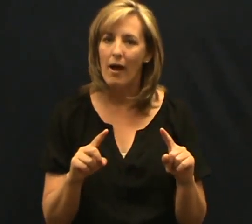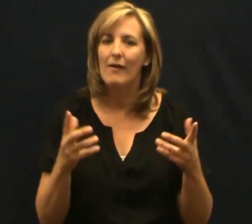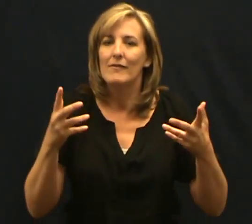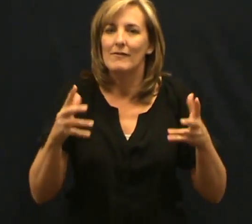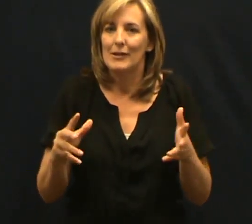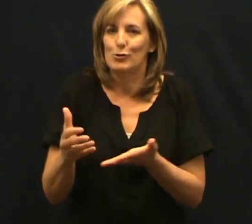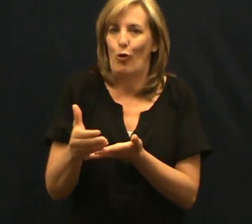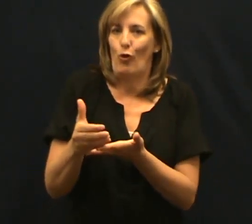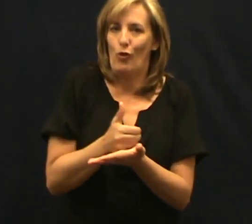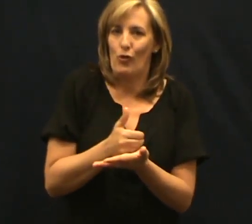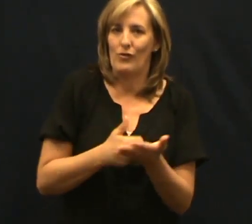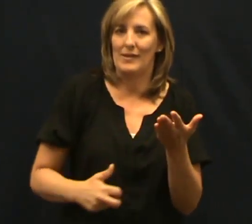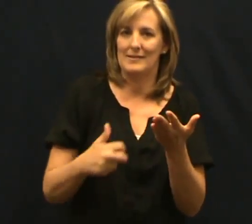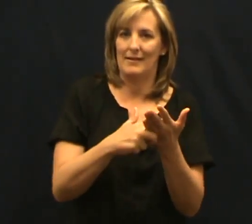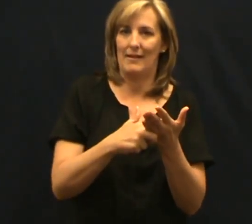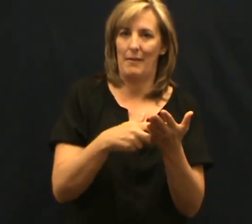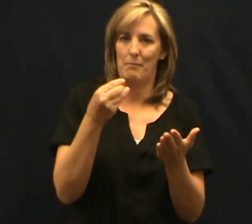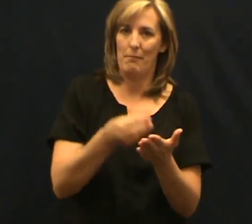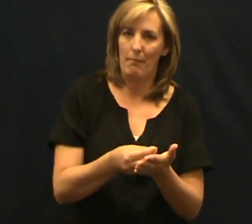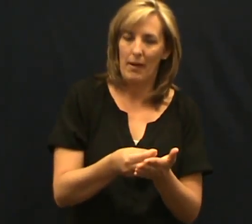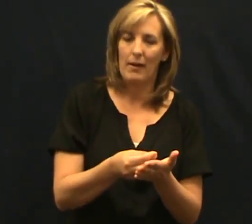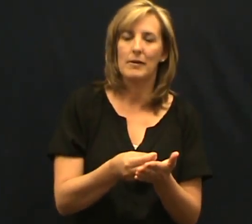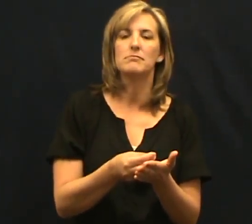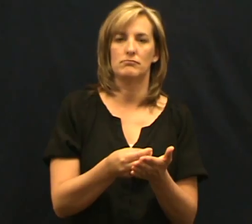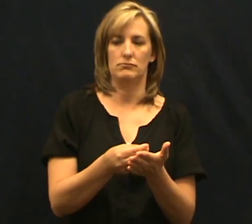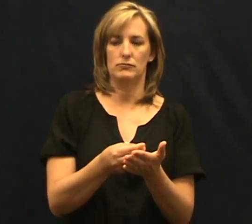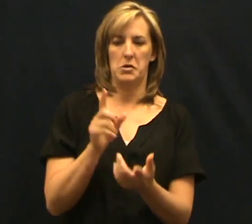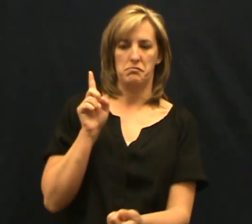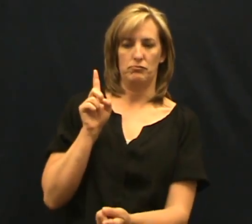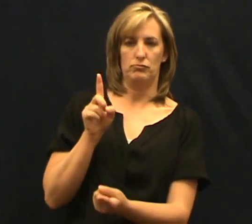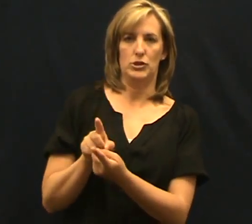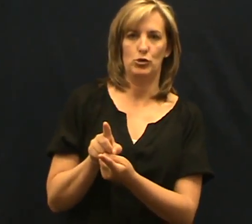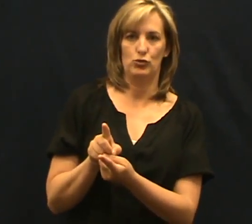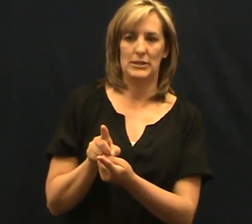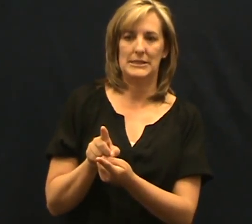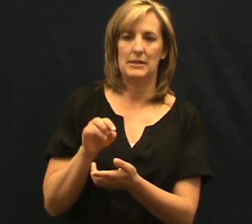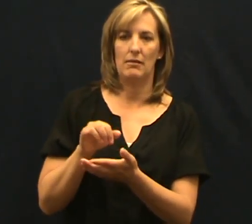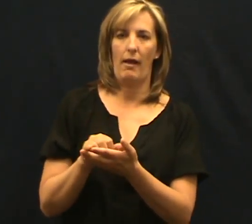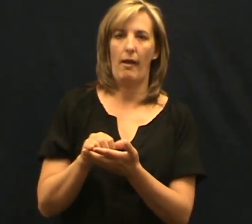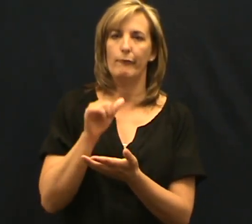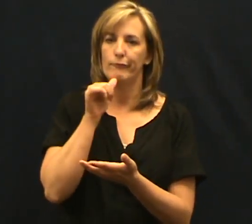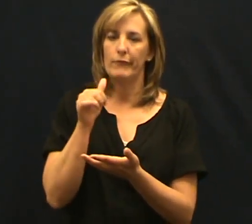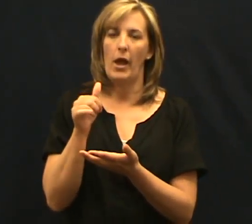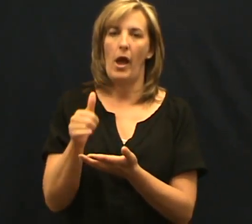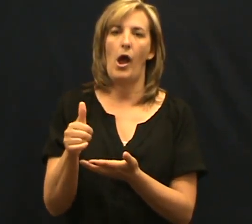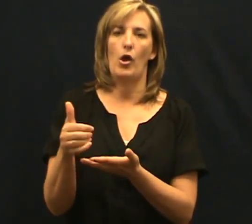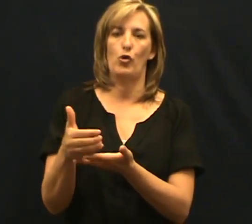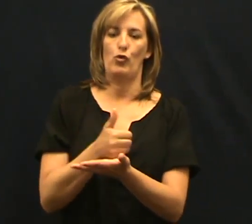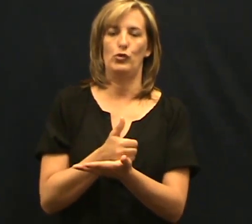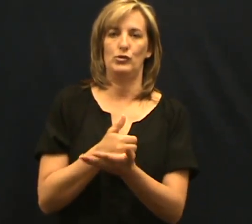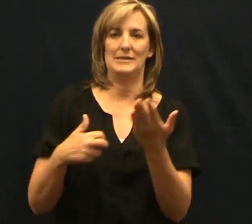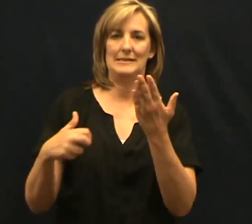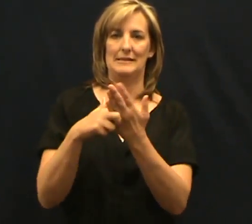ticket revenue, we're going to decrease the unearned ticket revenue liability and increase the ticket